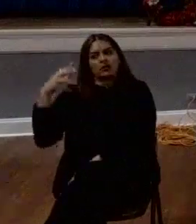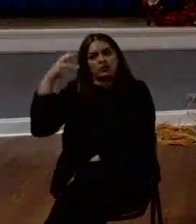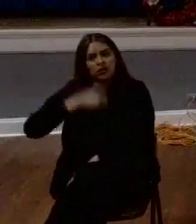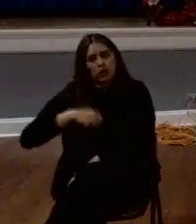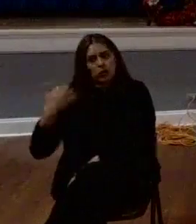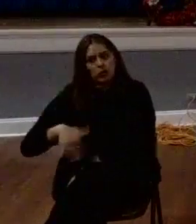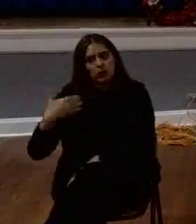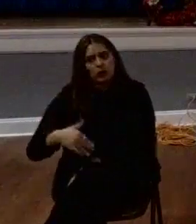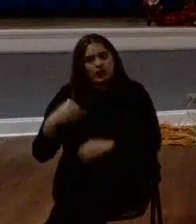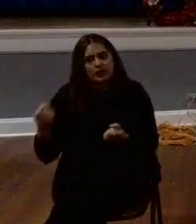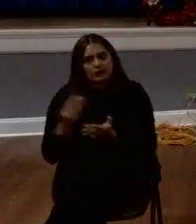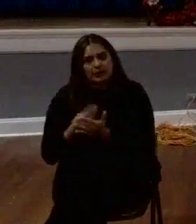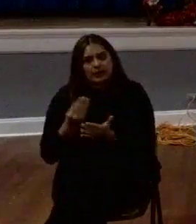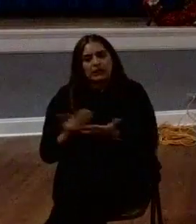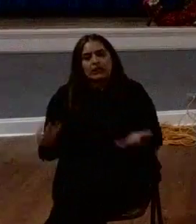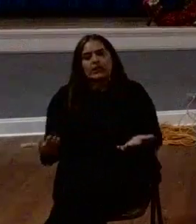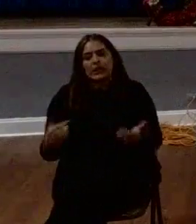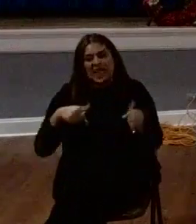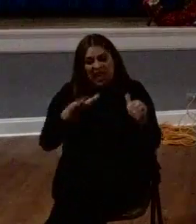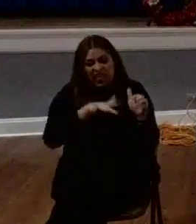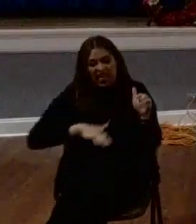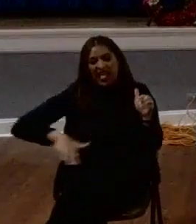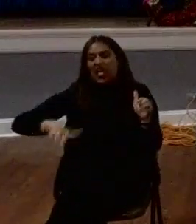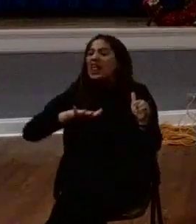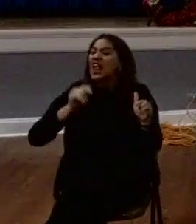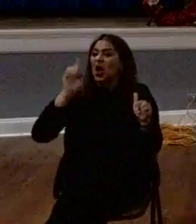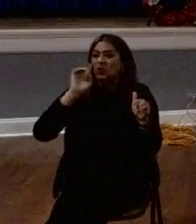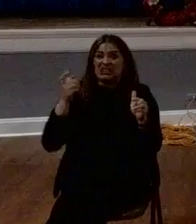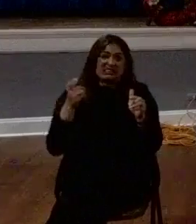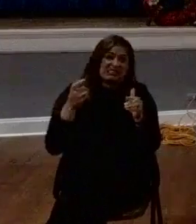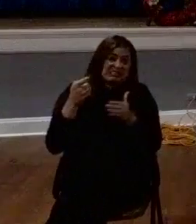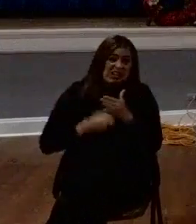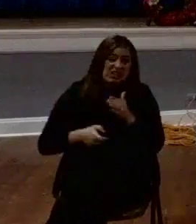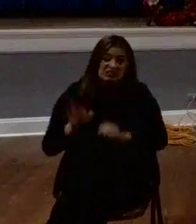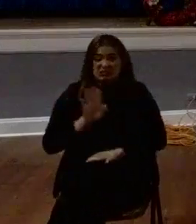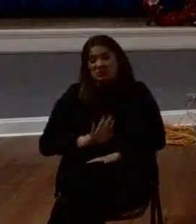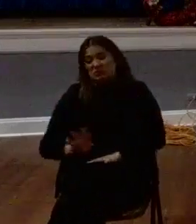of concrete. I'm gonna say that that's probably gonna be close to